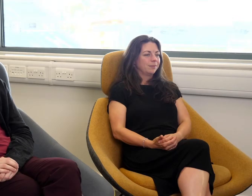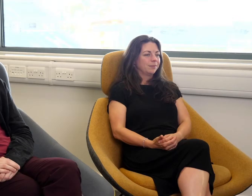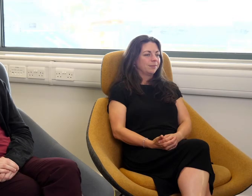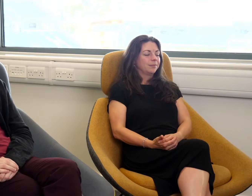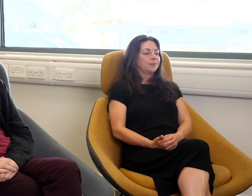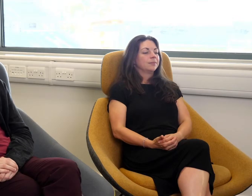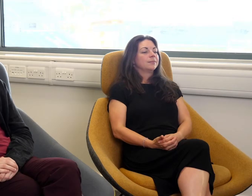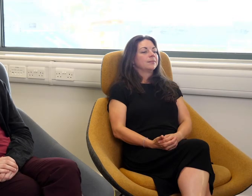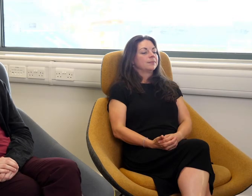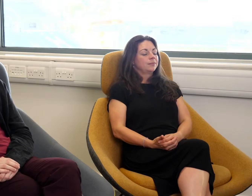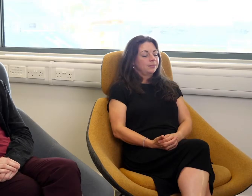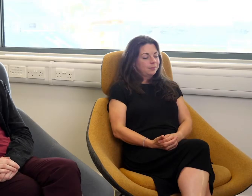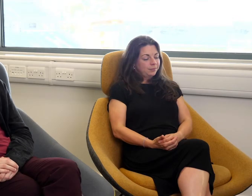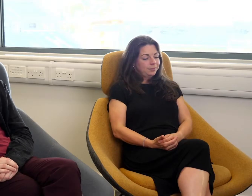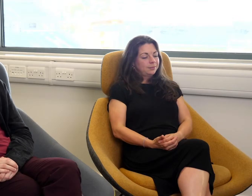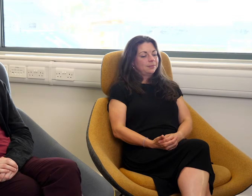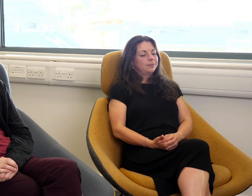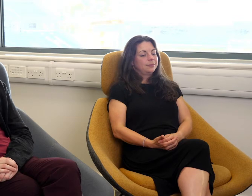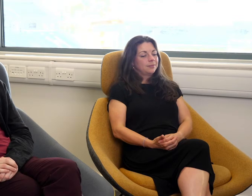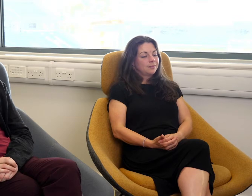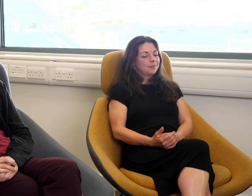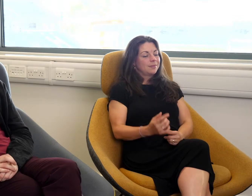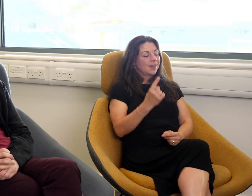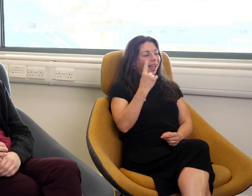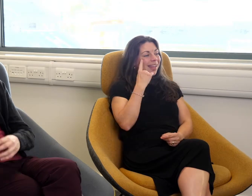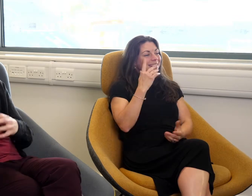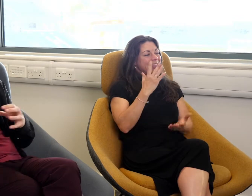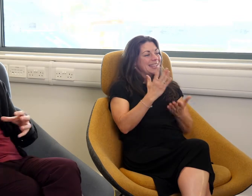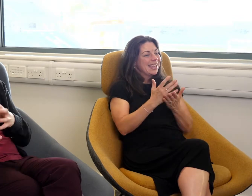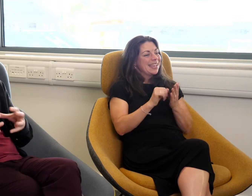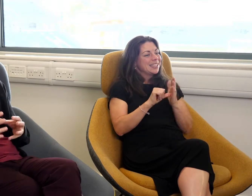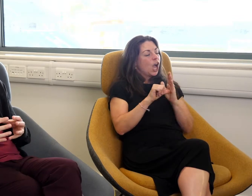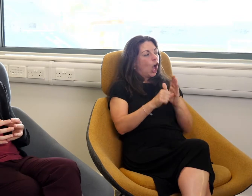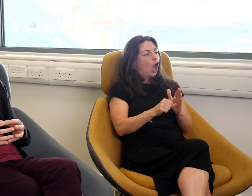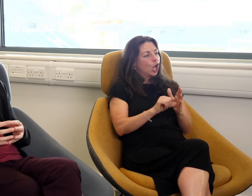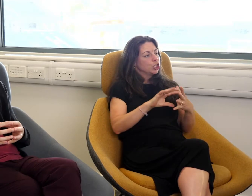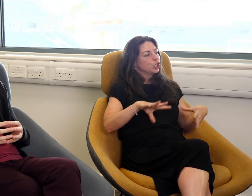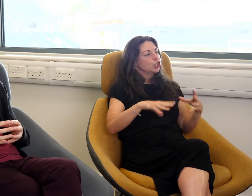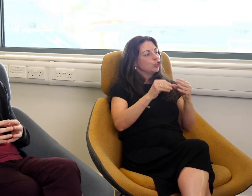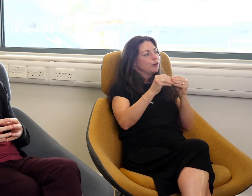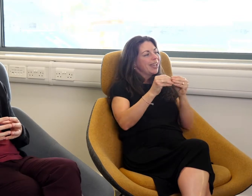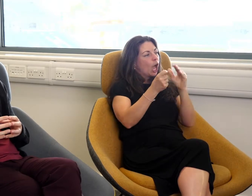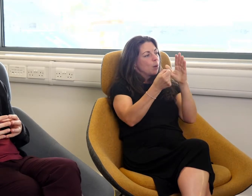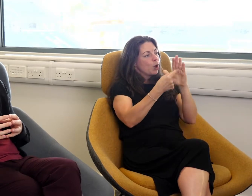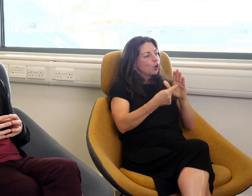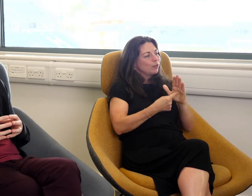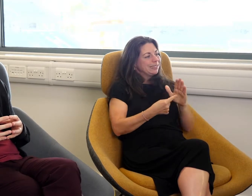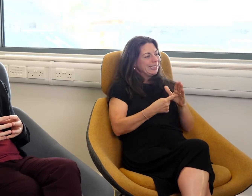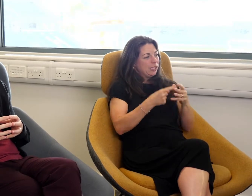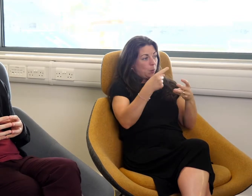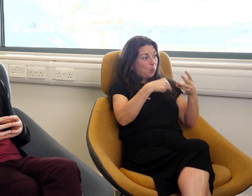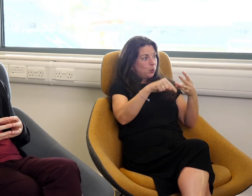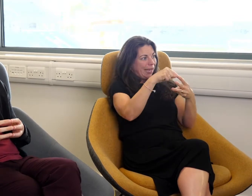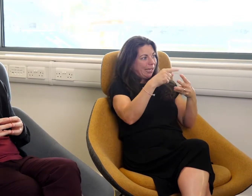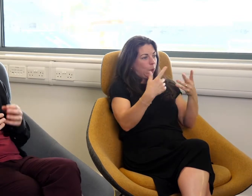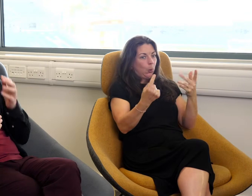think it's really hard to sort of create a priority order there, because what we're seeing at the moment